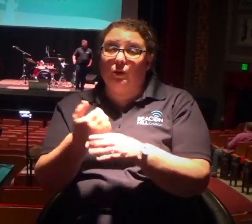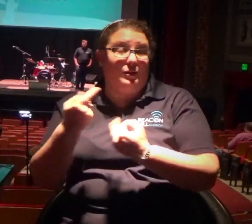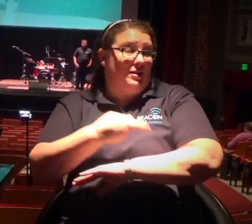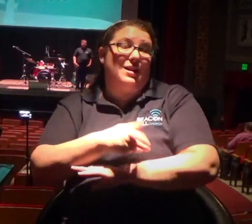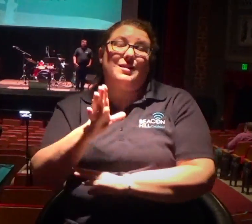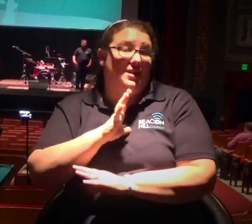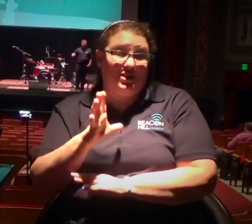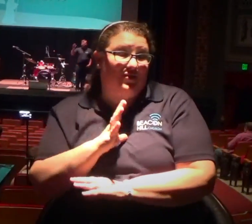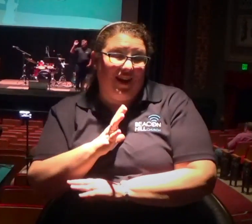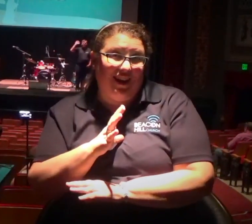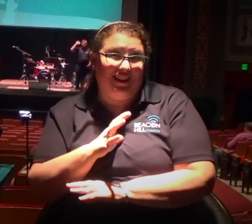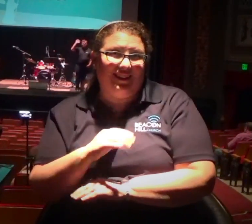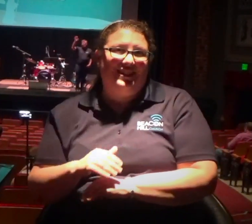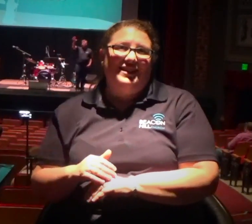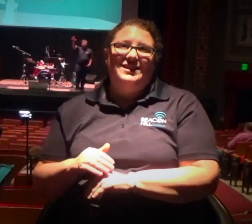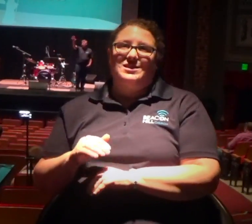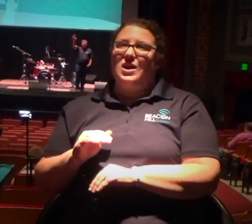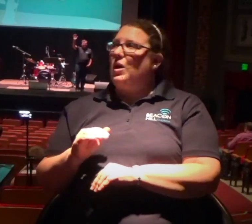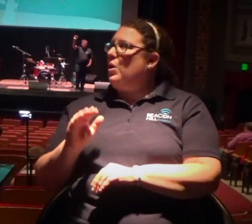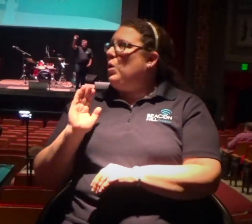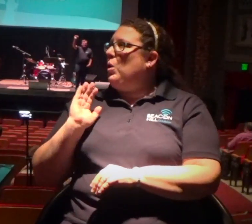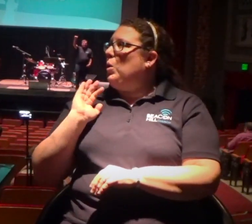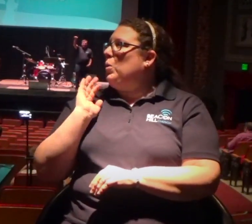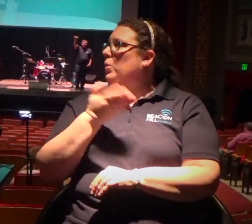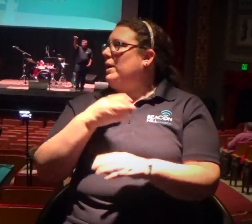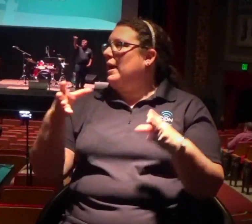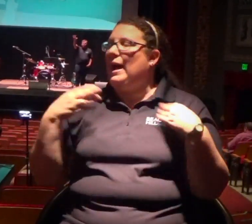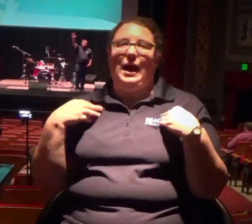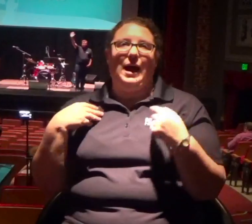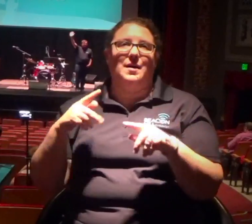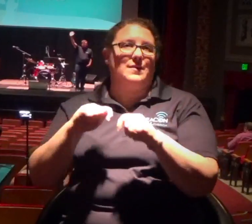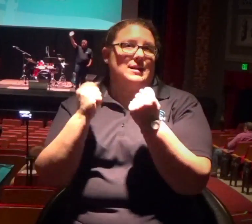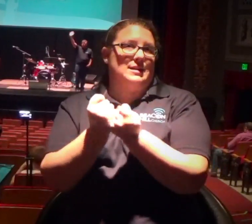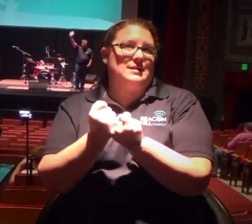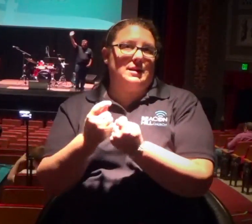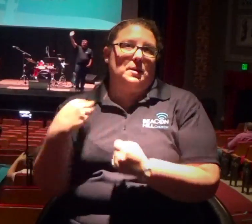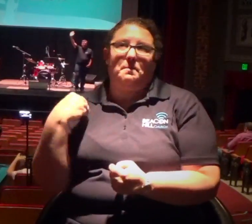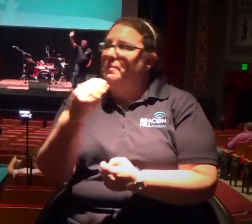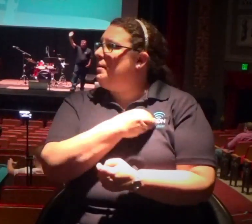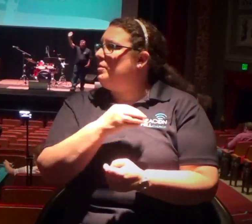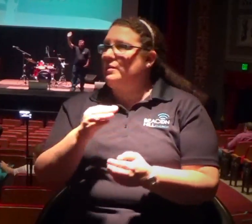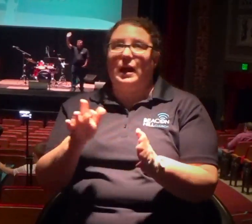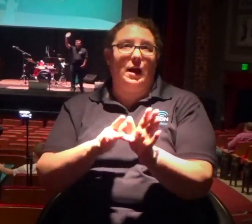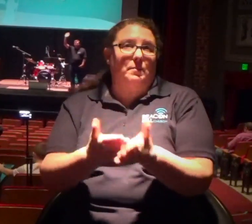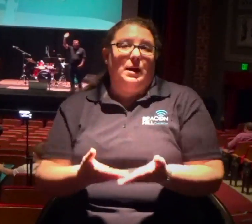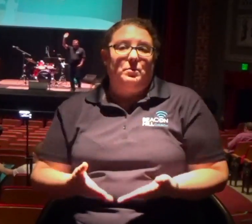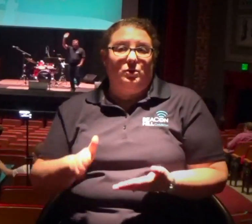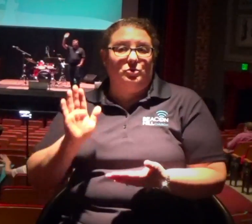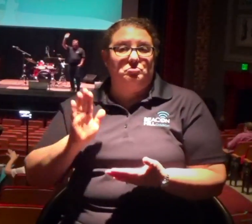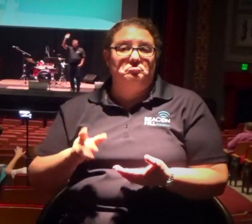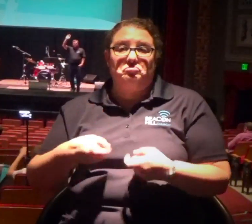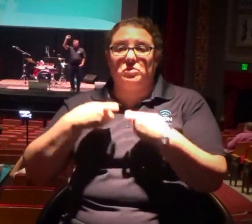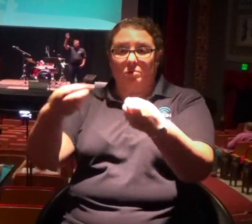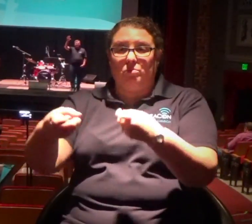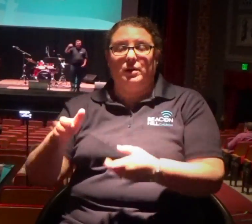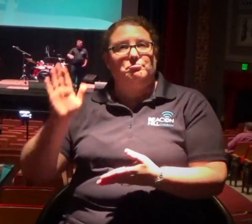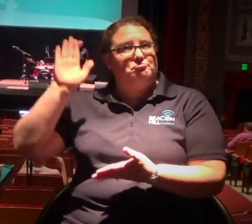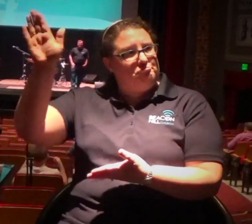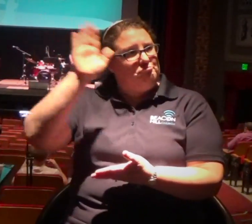got you covered. We have the Big Hill crew that has Bibles for you. Just raise your hand, and they will bring one to you right now. Just raise your hand, and they'll be happy to